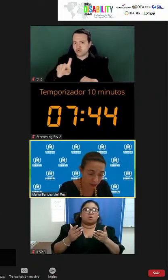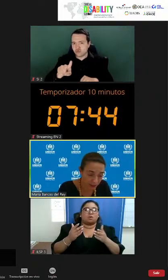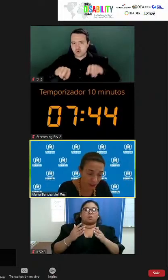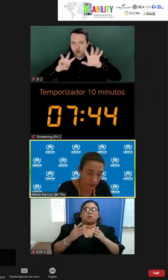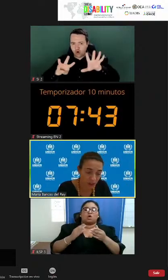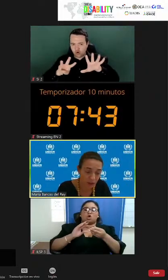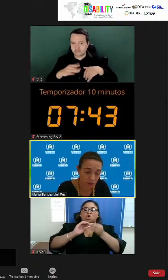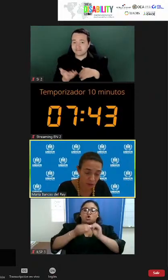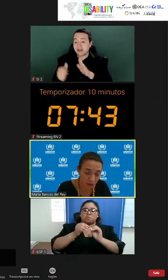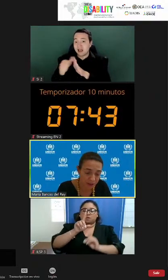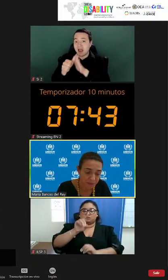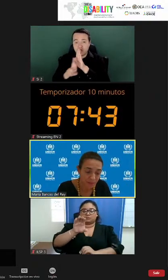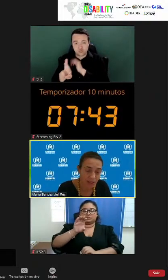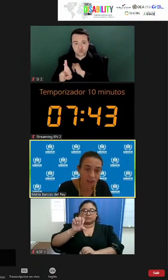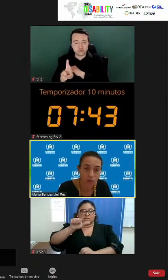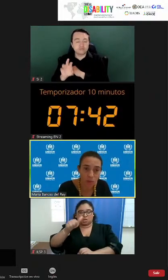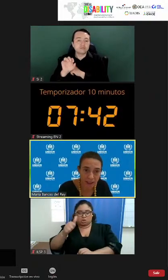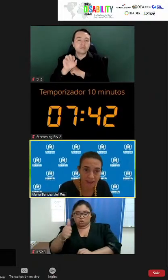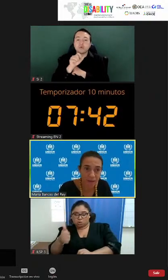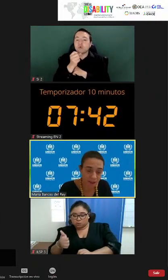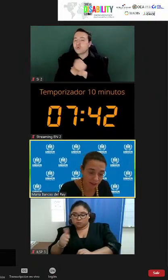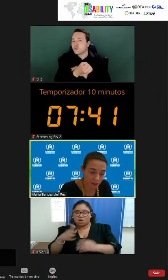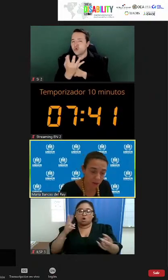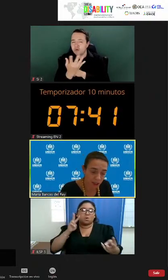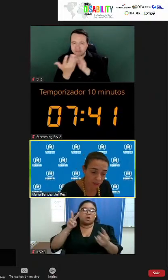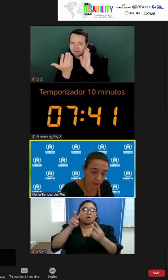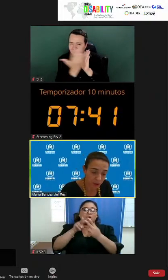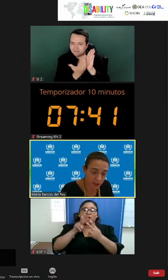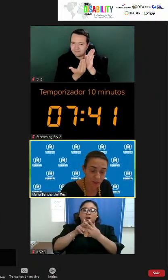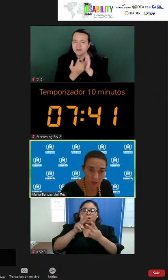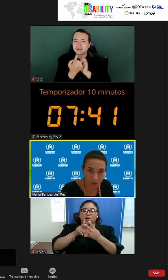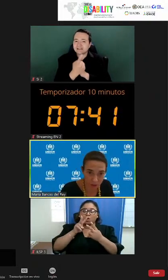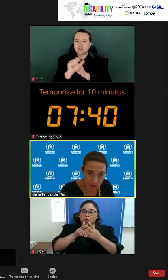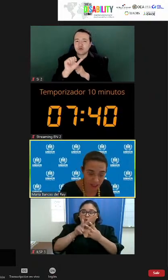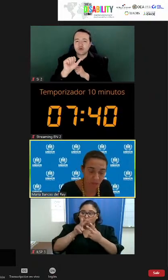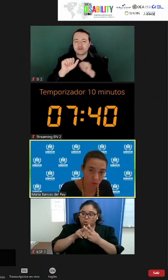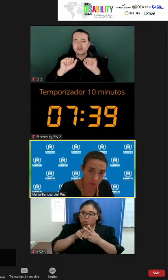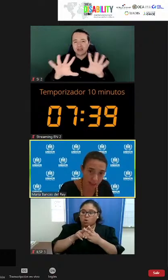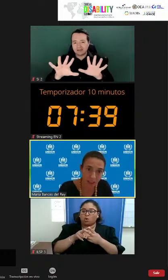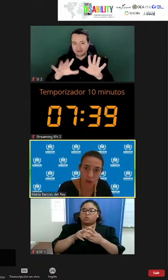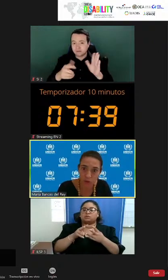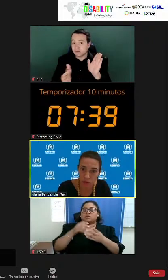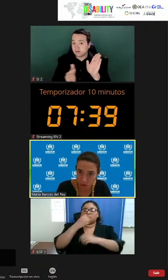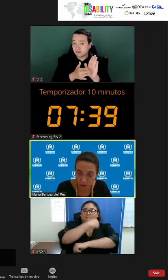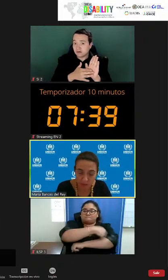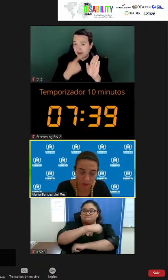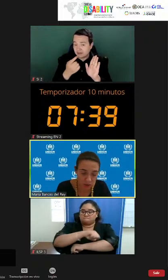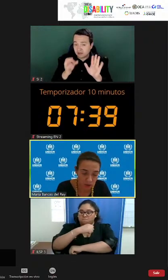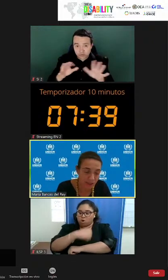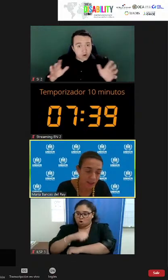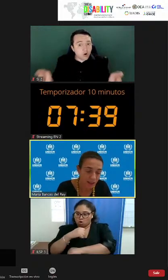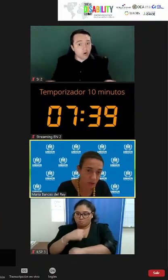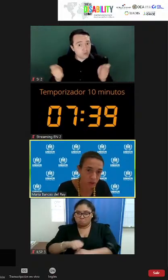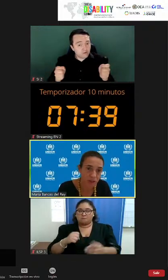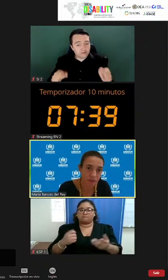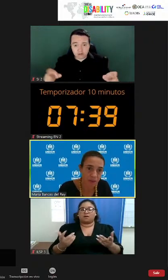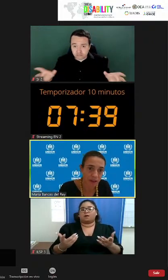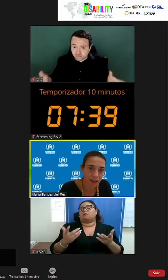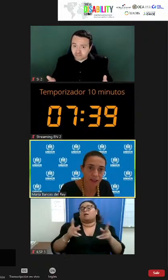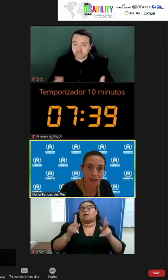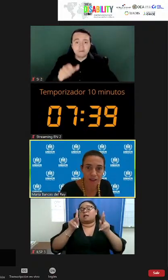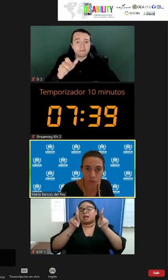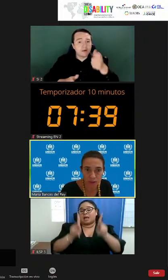nhcr 110 which also acknowledges the promotion